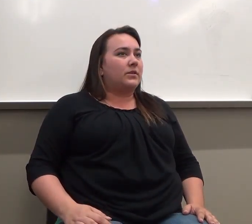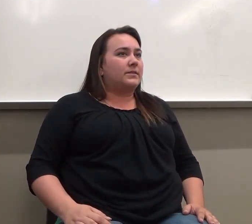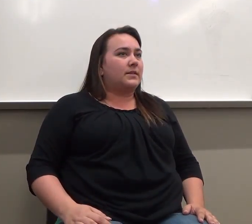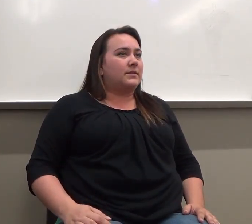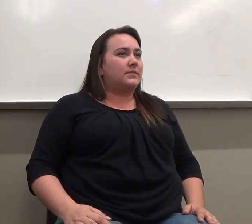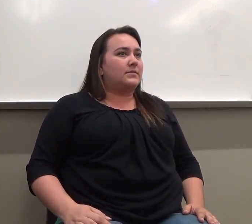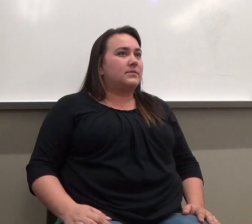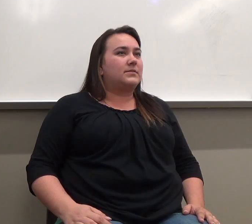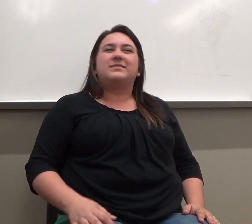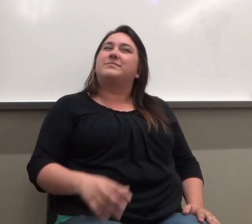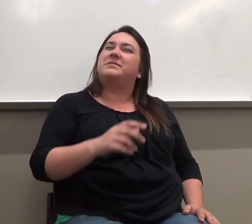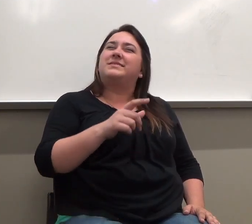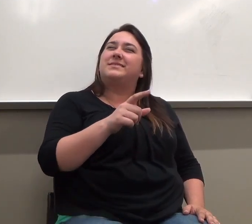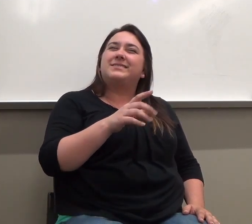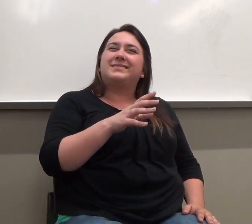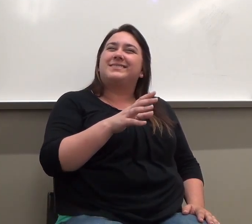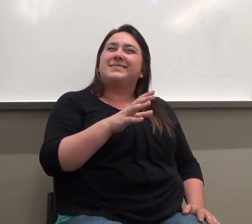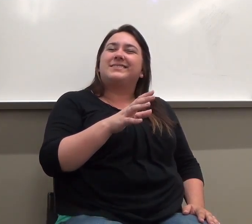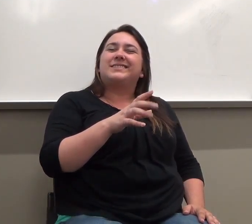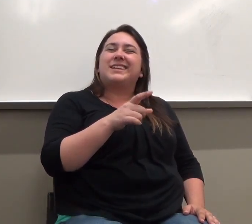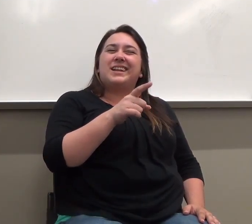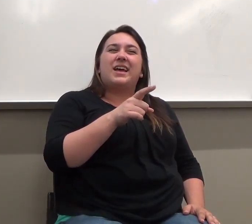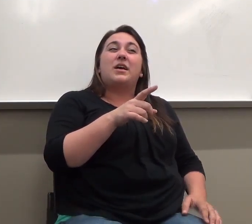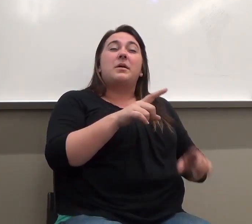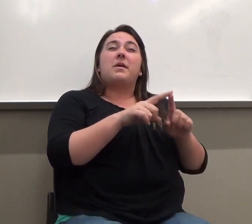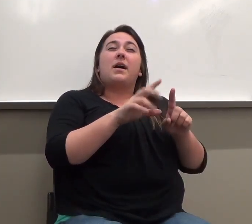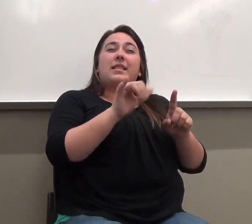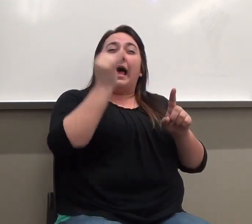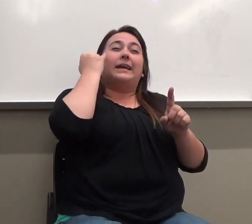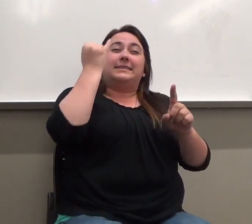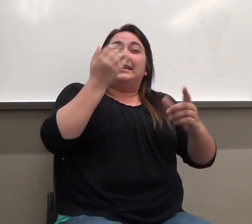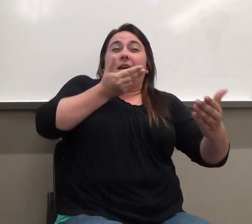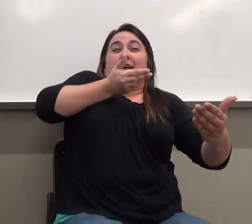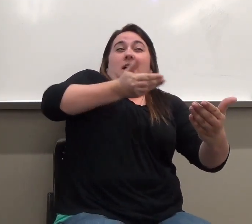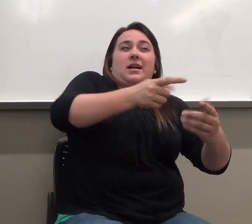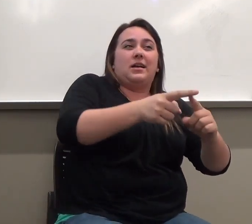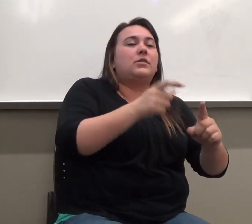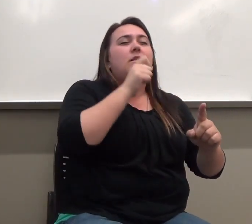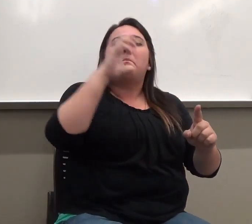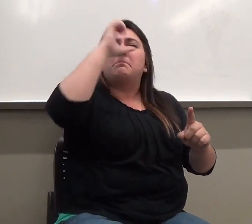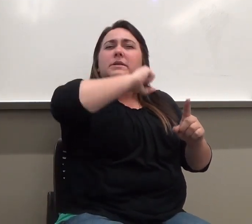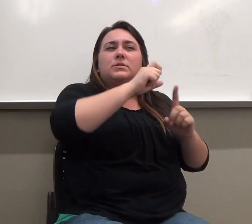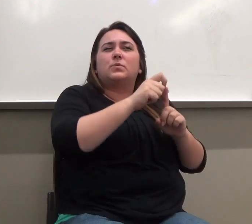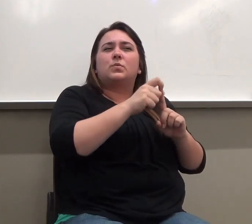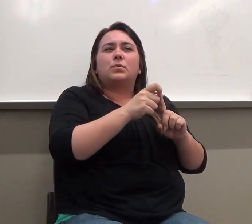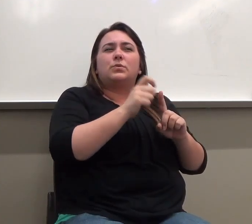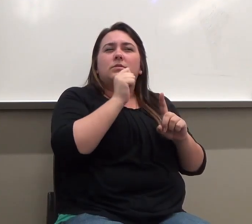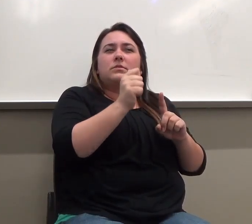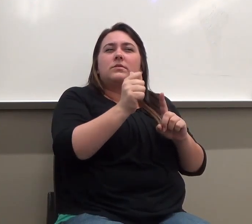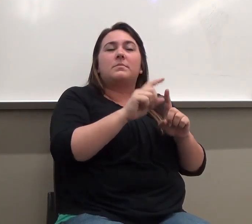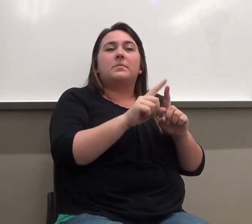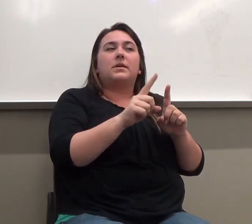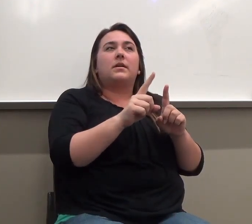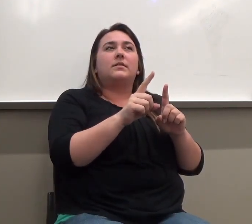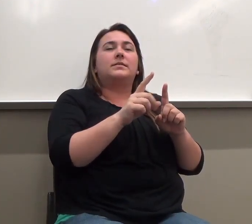in the sentence? No, but you're getting there. You're not missing a word, but the